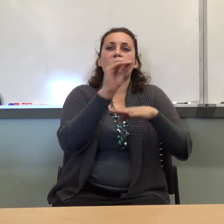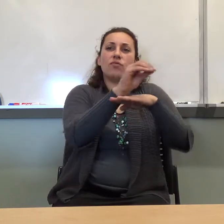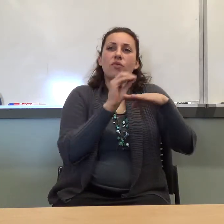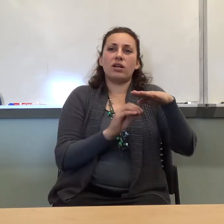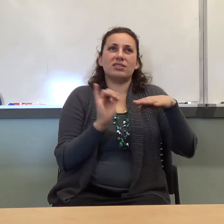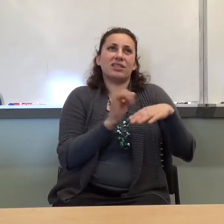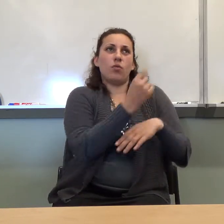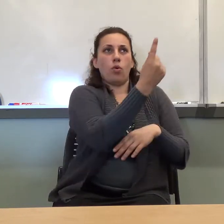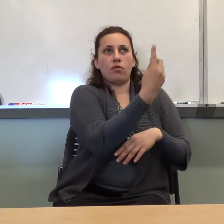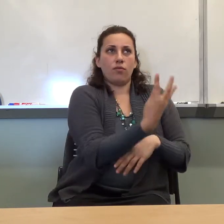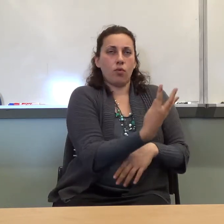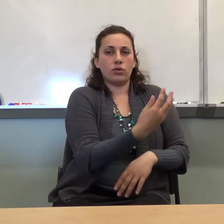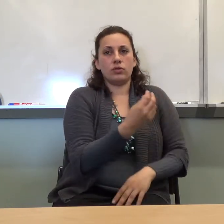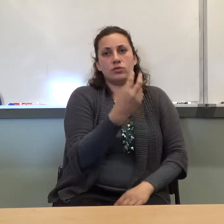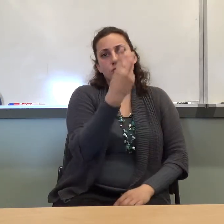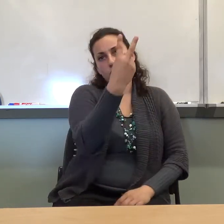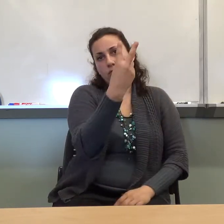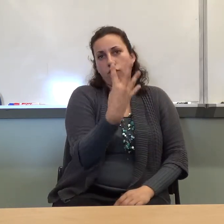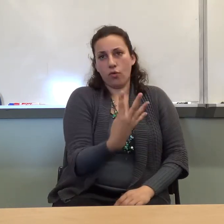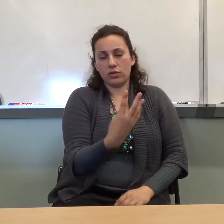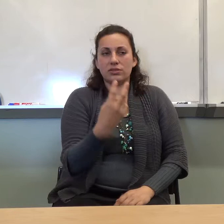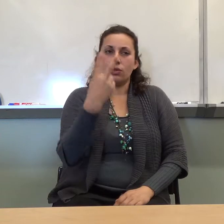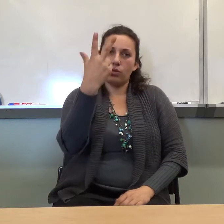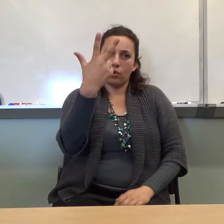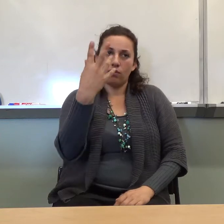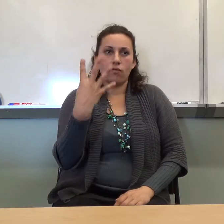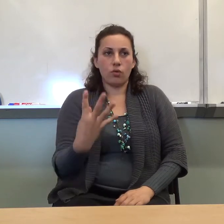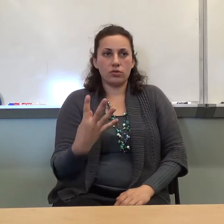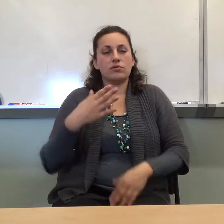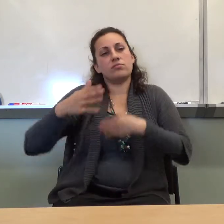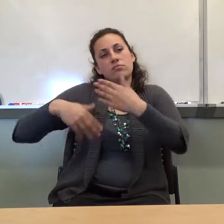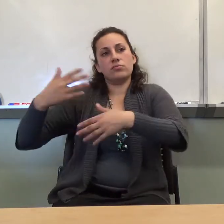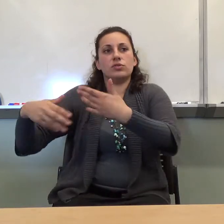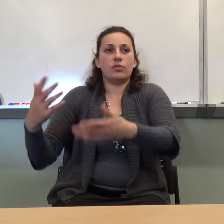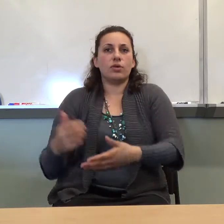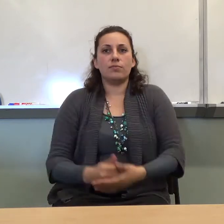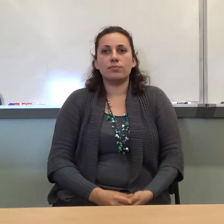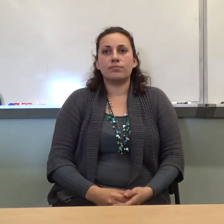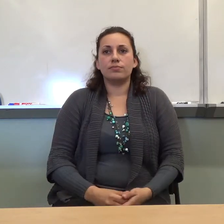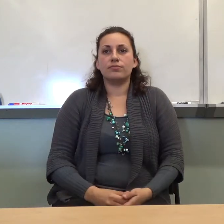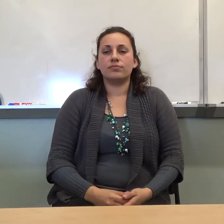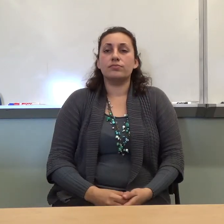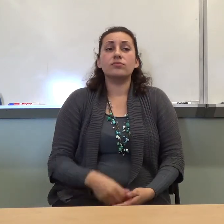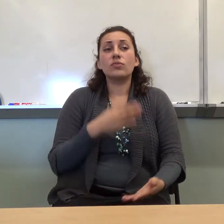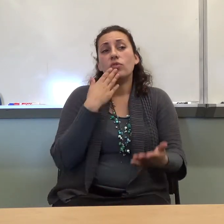1/4, 2/4, 3/4, and so forth. Just good thing. You're good to remember a few of those.